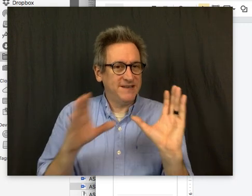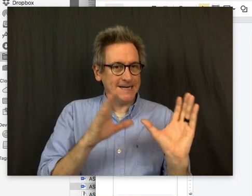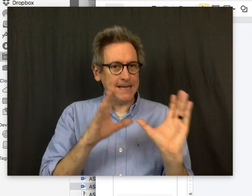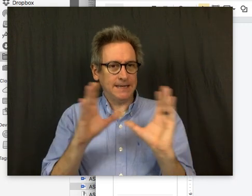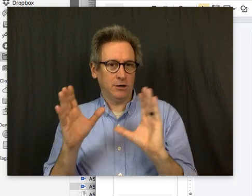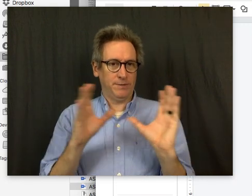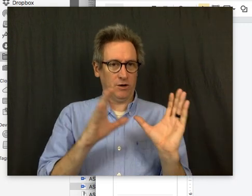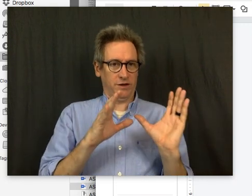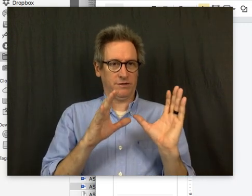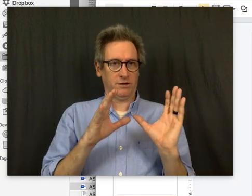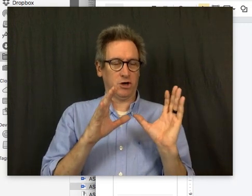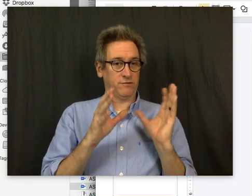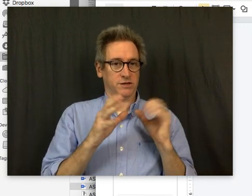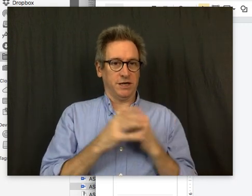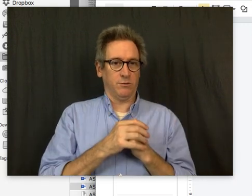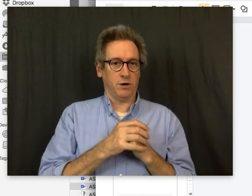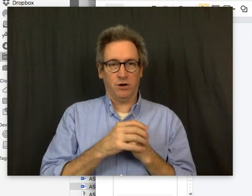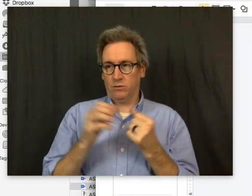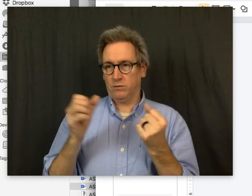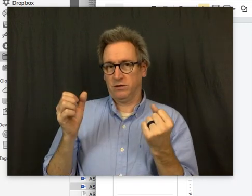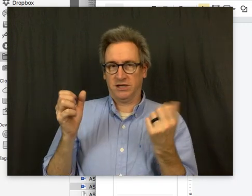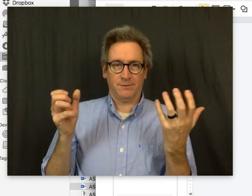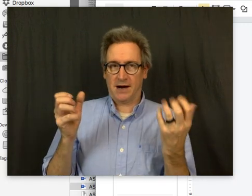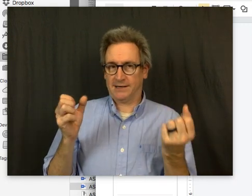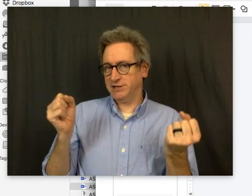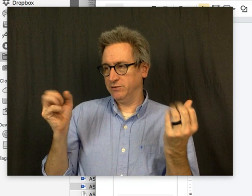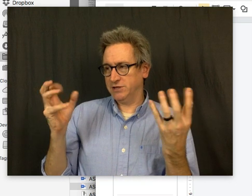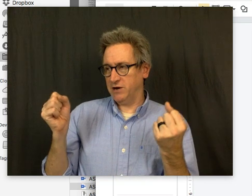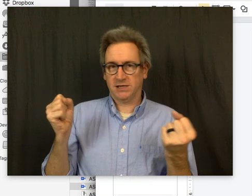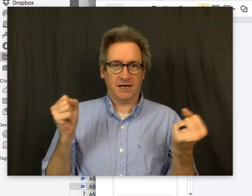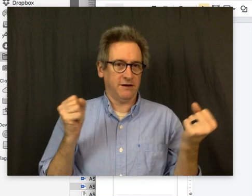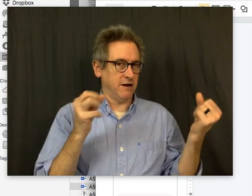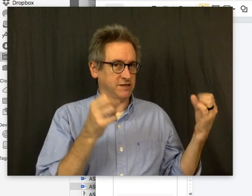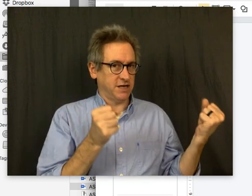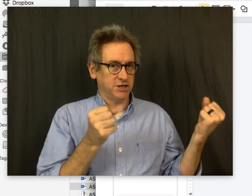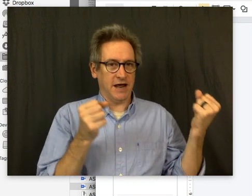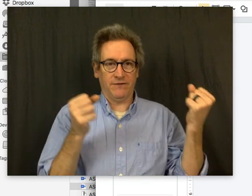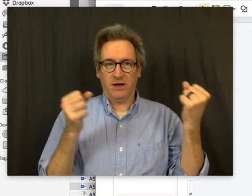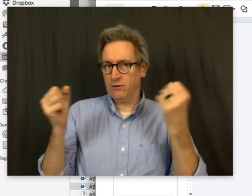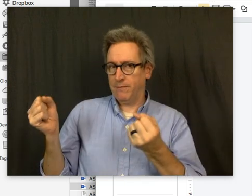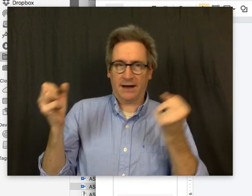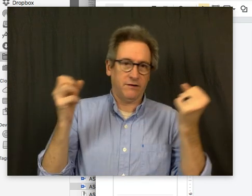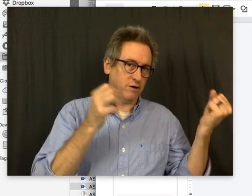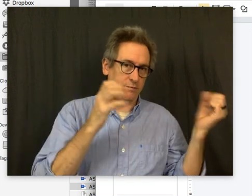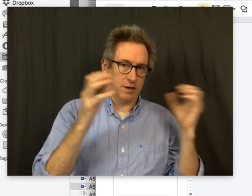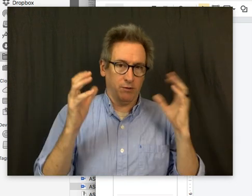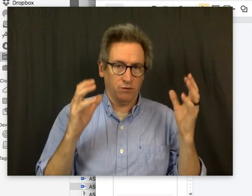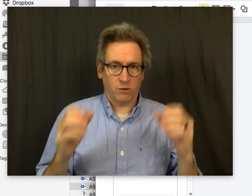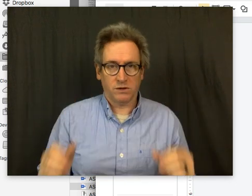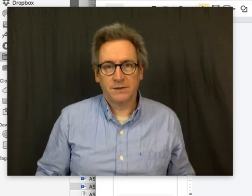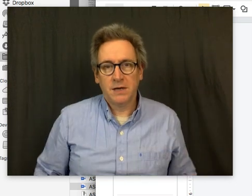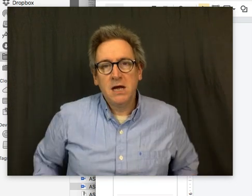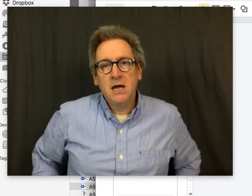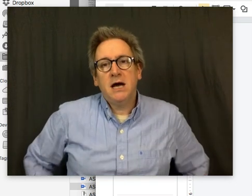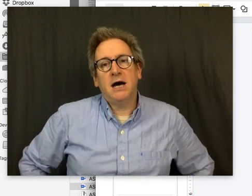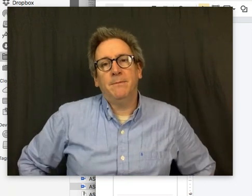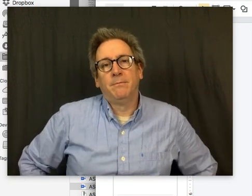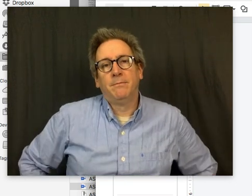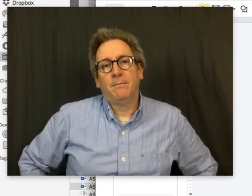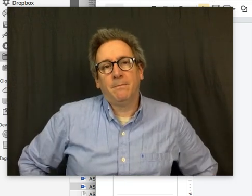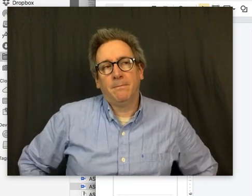We've done a little bit with conversing where you, just to practice, you sign one side of the conversation and the other back and forth and play both roles.